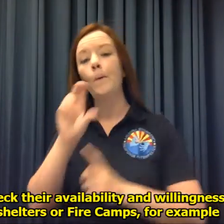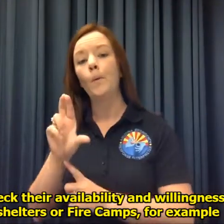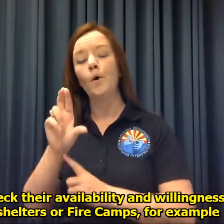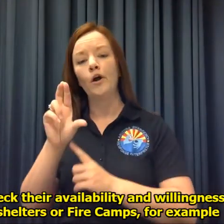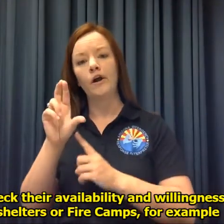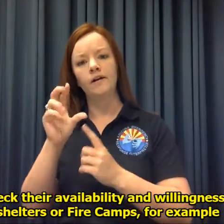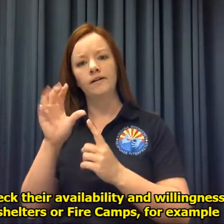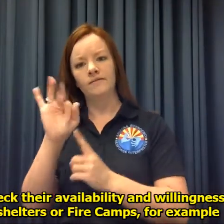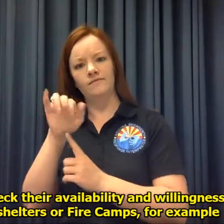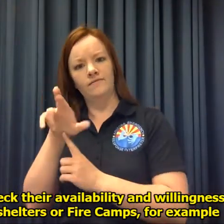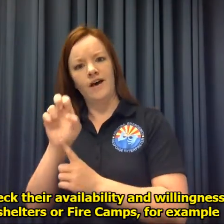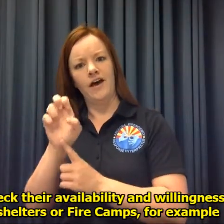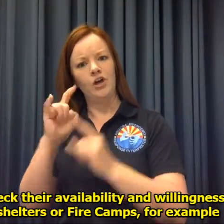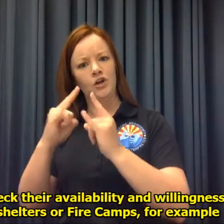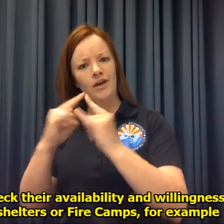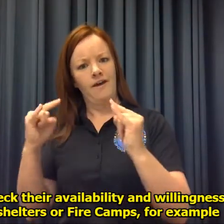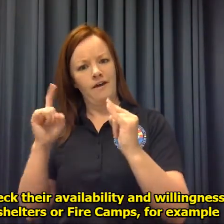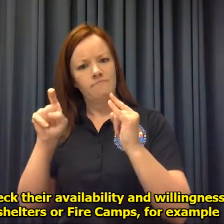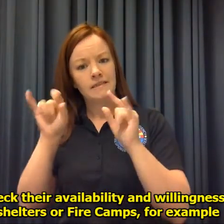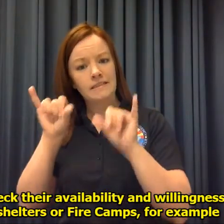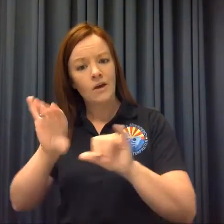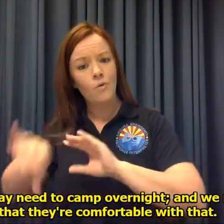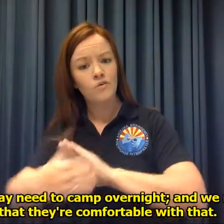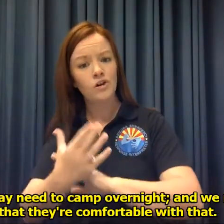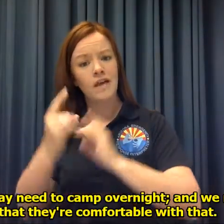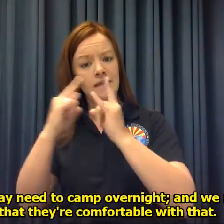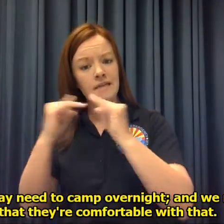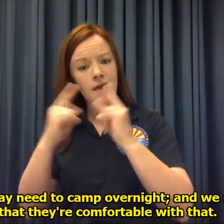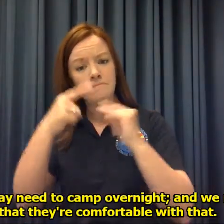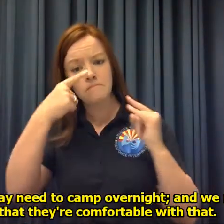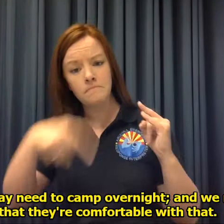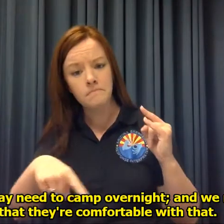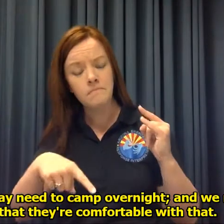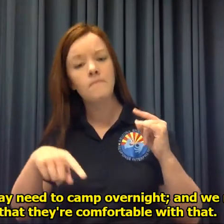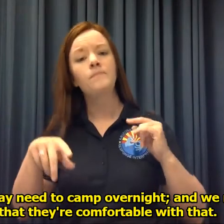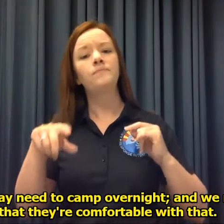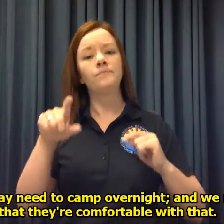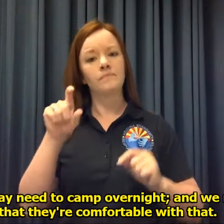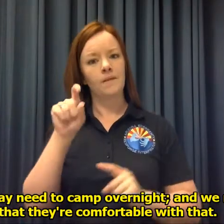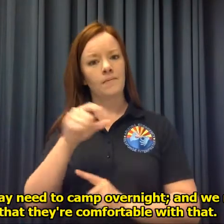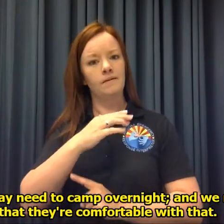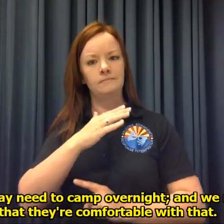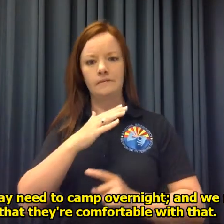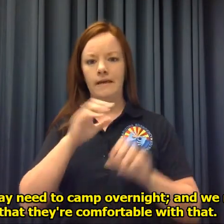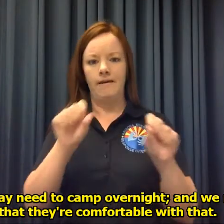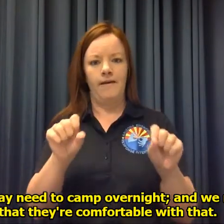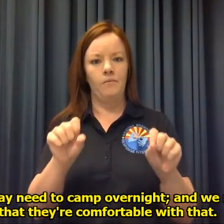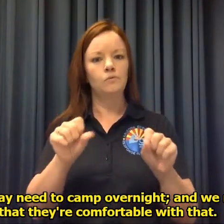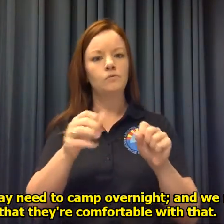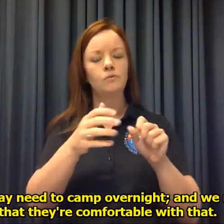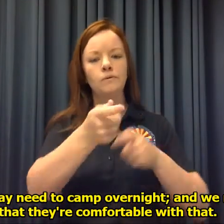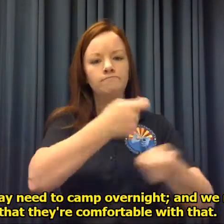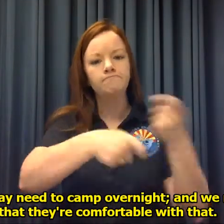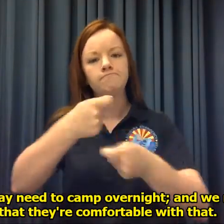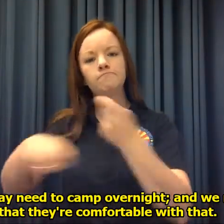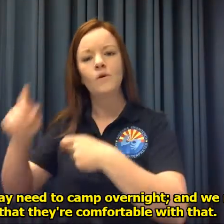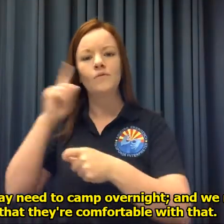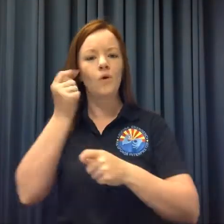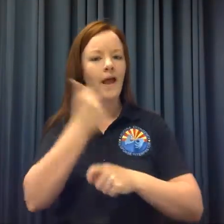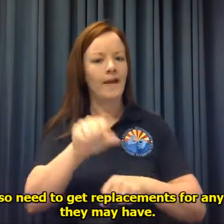in shelters or fire camps, for example. They may need to camp overnight, and we make sure that they're comfortable with that. They will